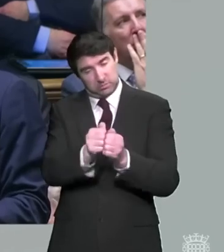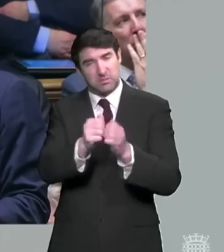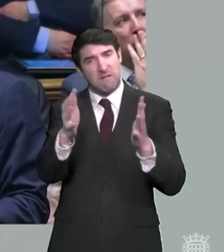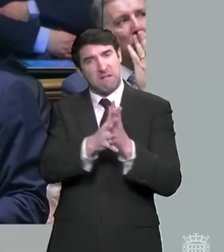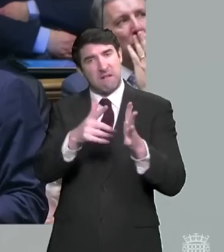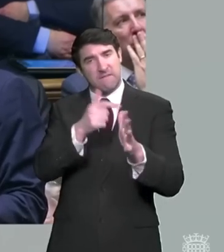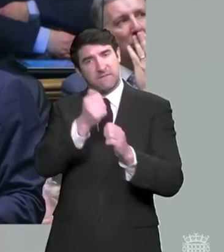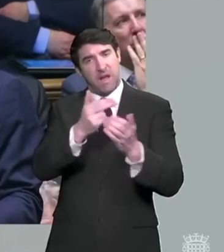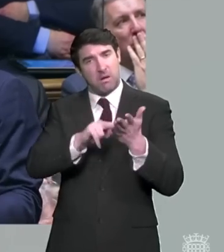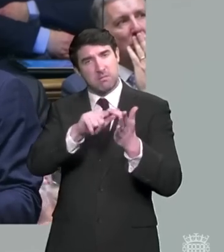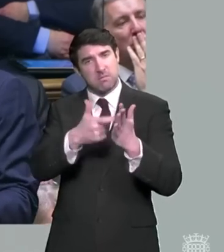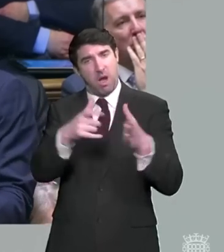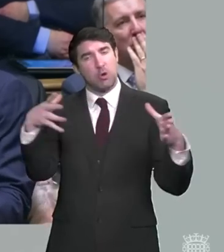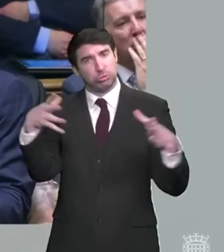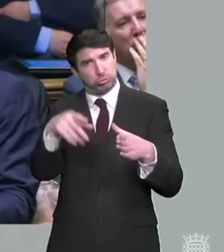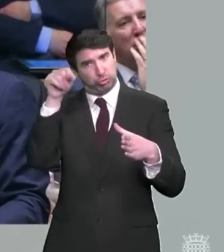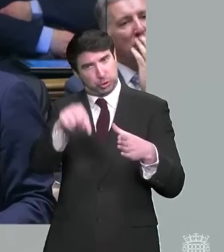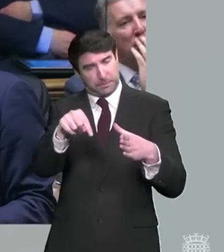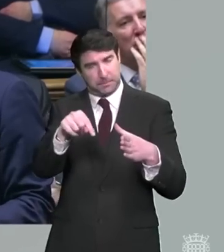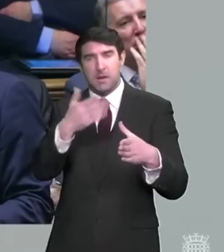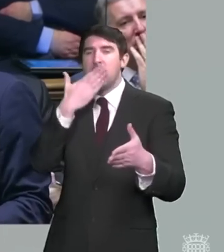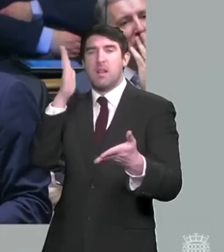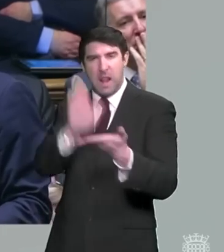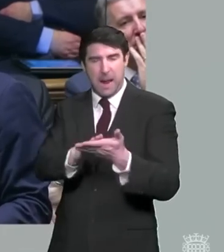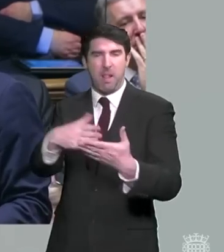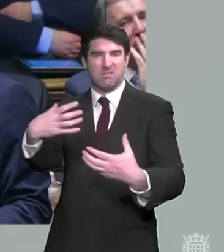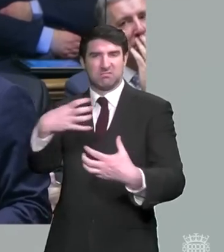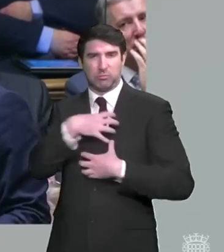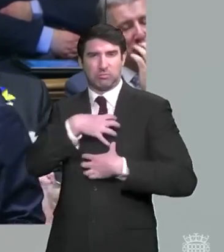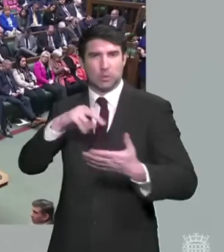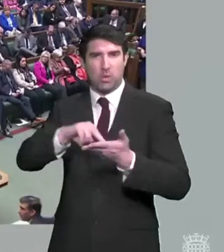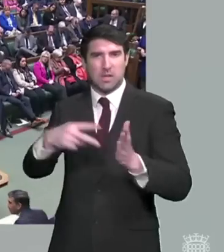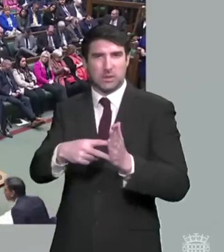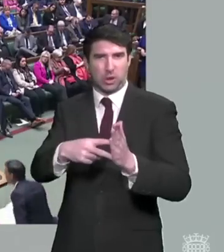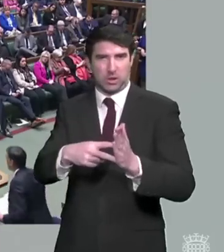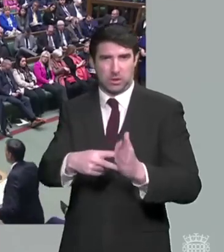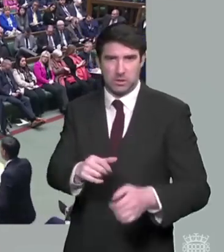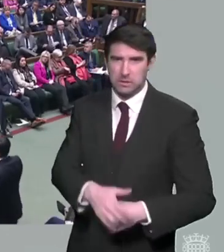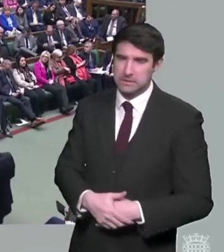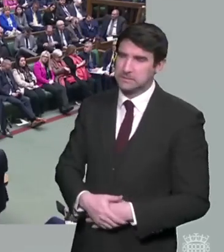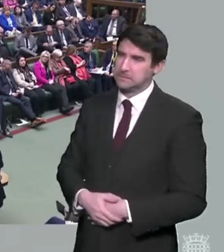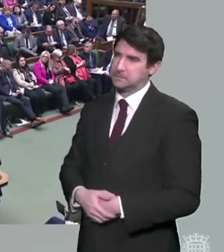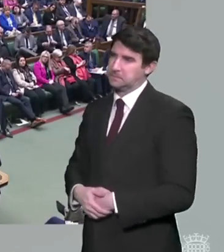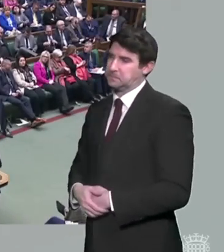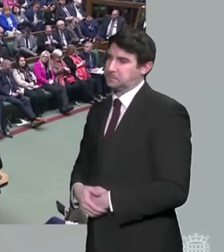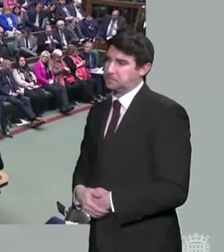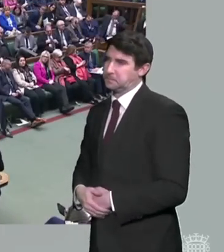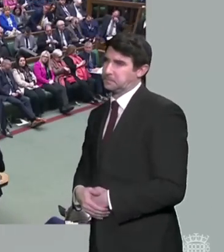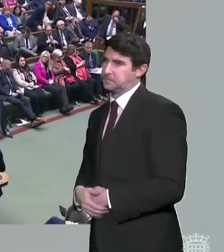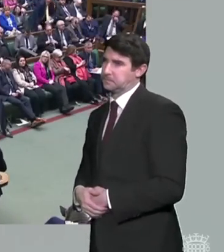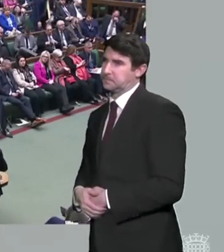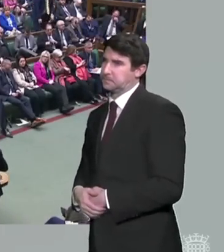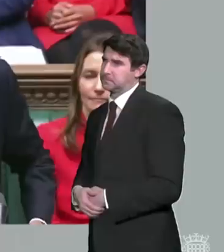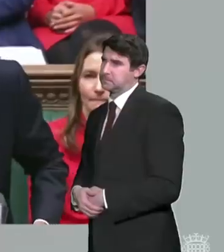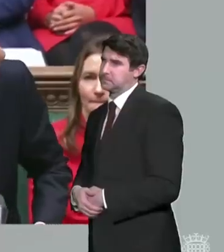Wagner Group, a crucial part of treating Russia as the rogue state that it is? Well, Mr. Speaker, we